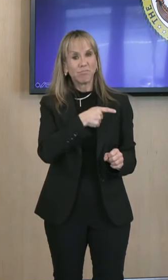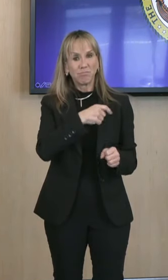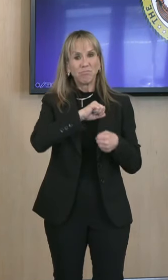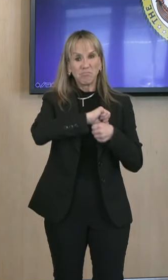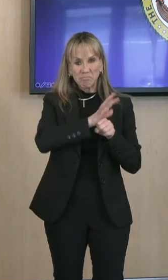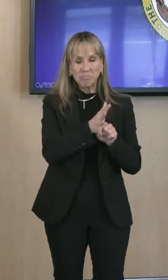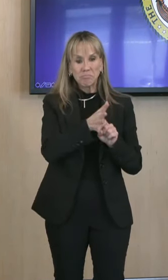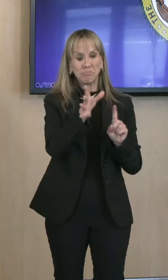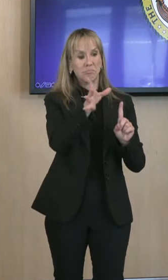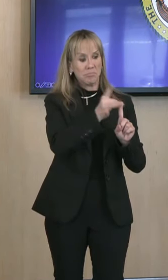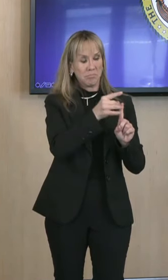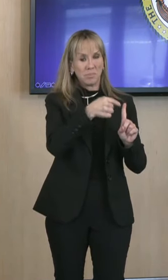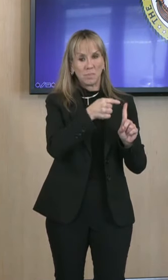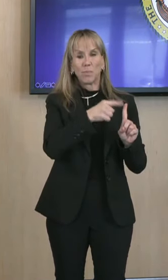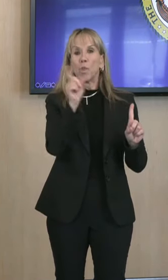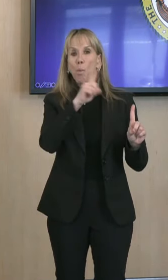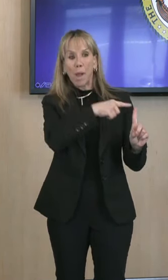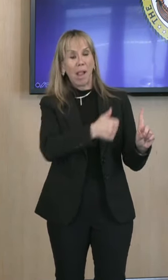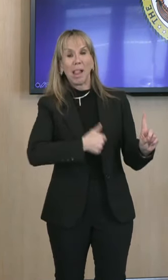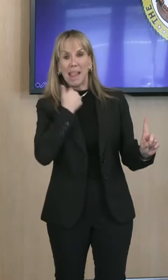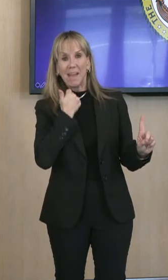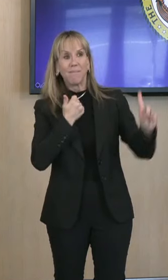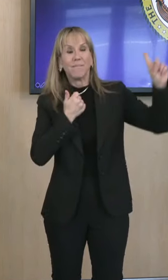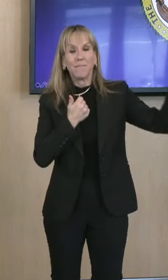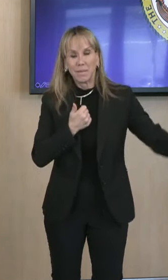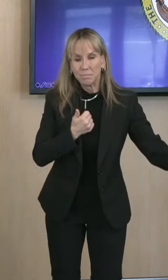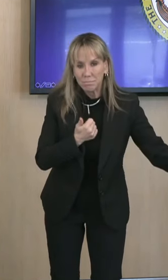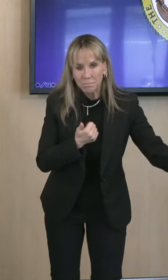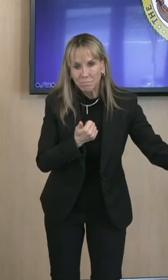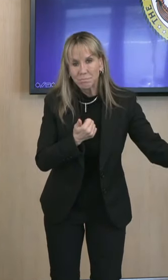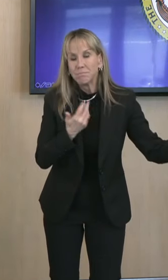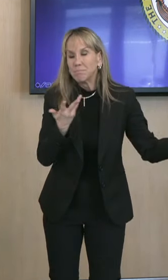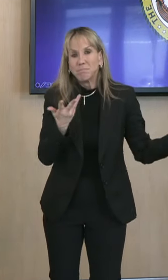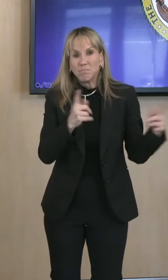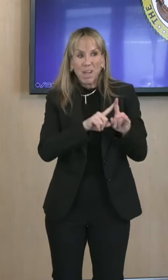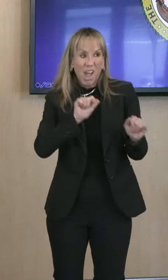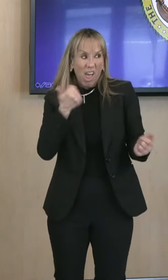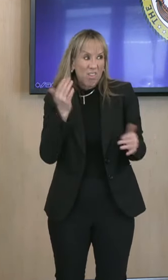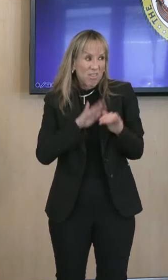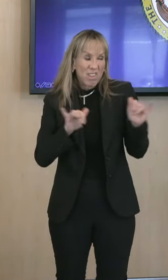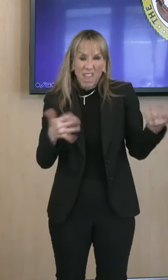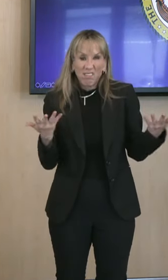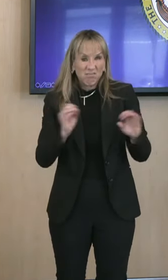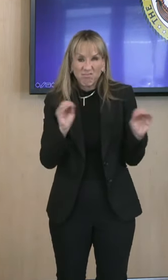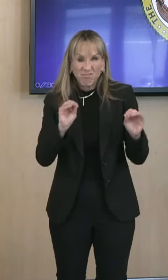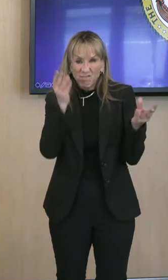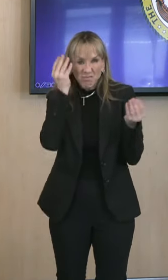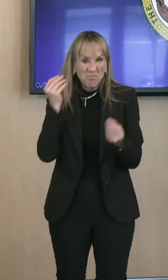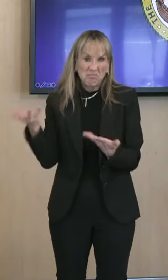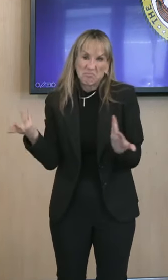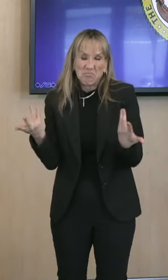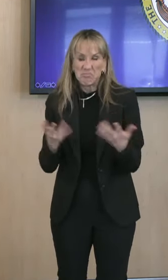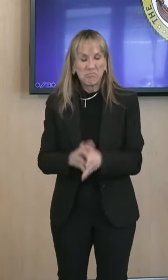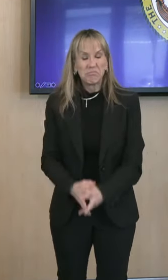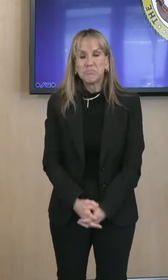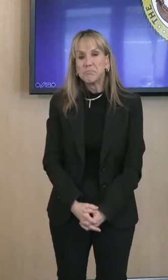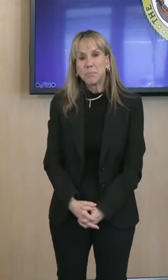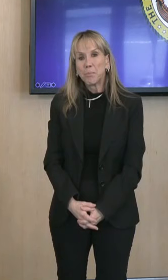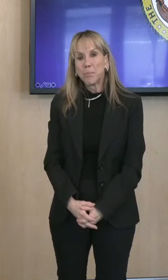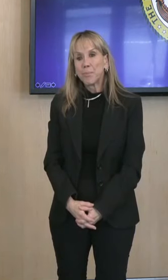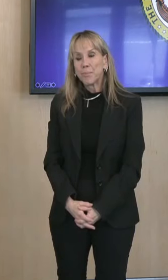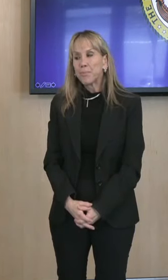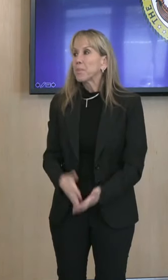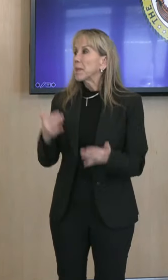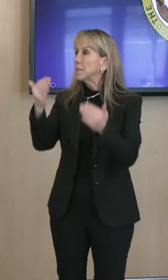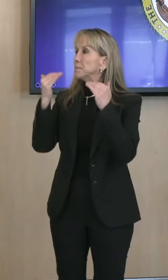where they reside. Other than that, absolutely nothing. Thank you. Okay, let's go